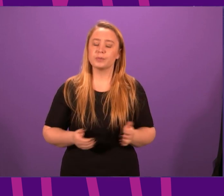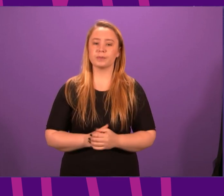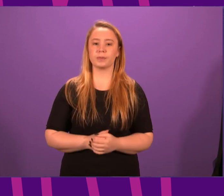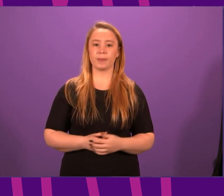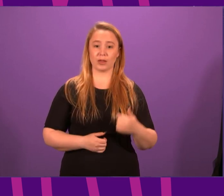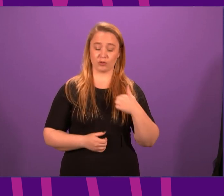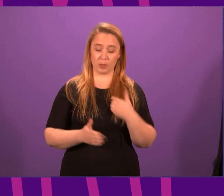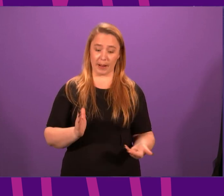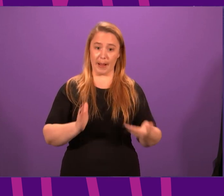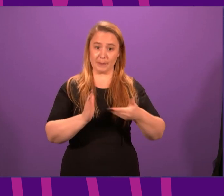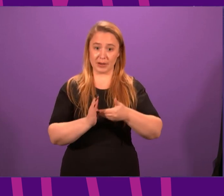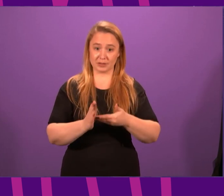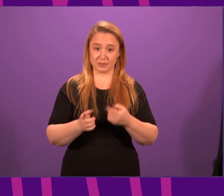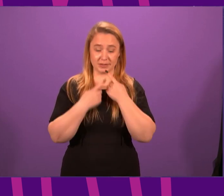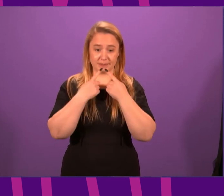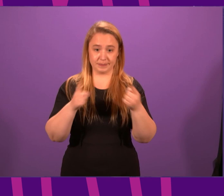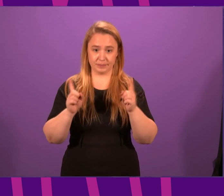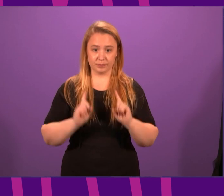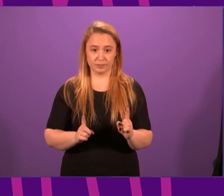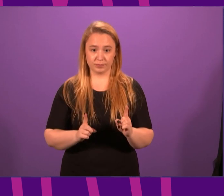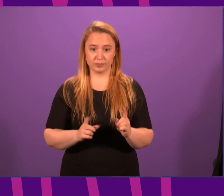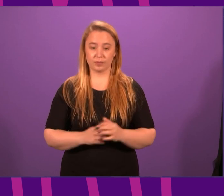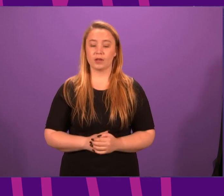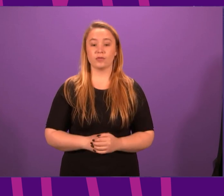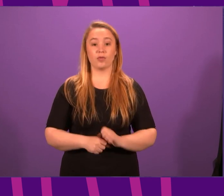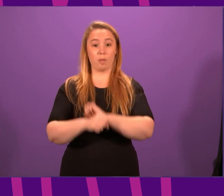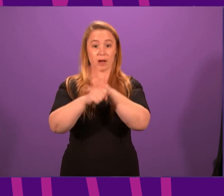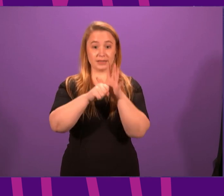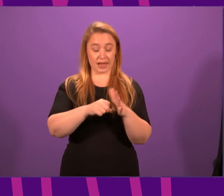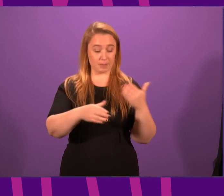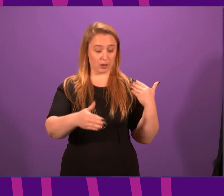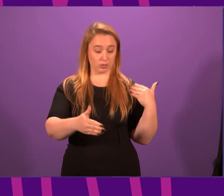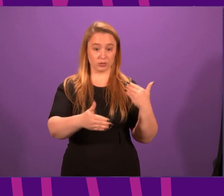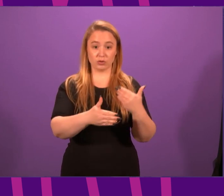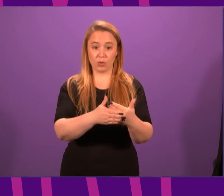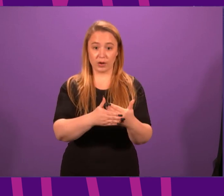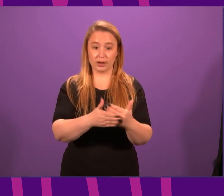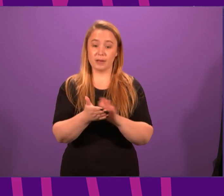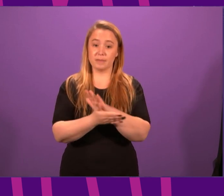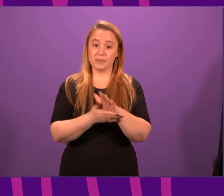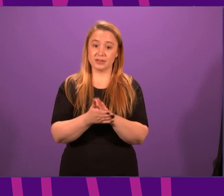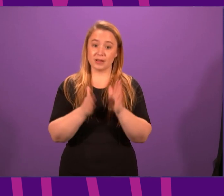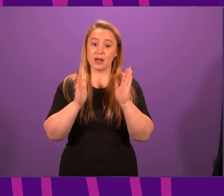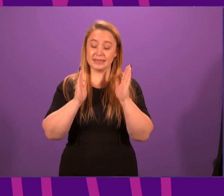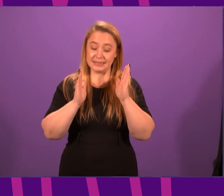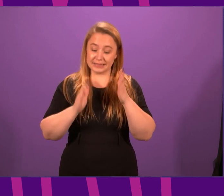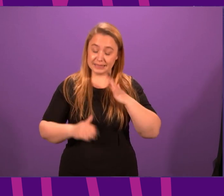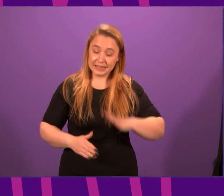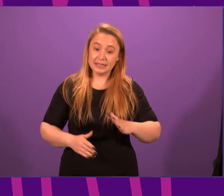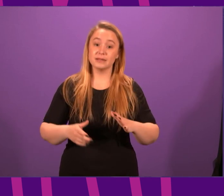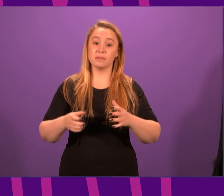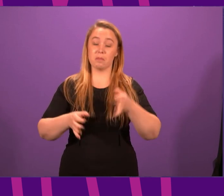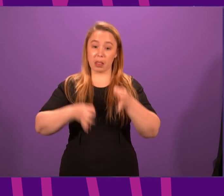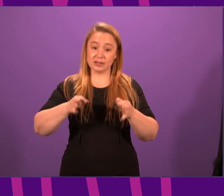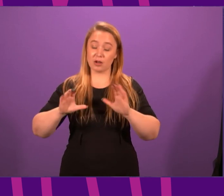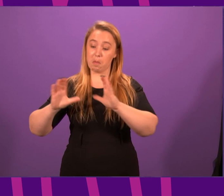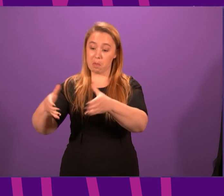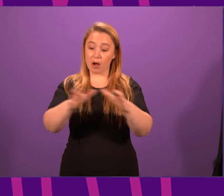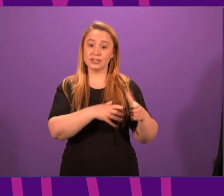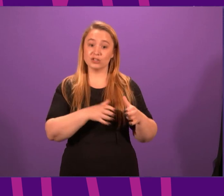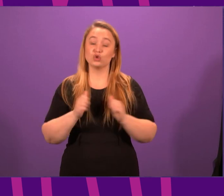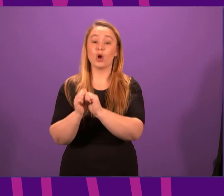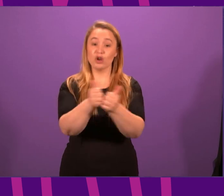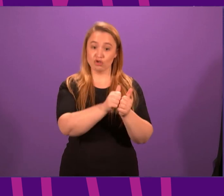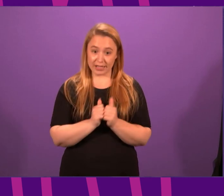my amendment states, a coherent response to the ongoing pandemic requires effort to build political consensus. It's